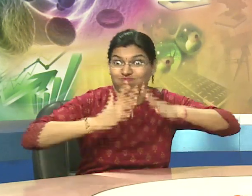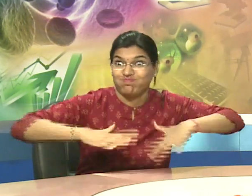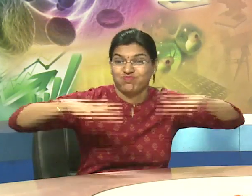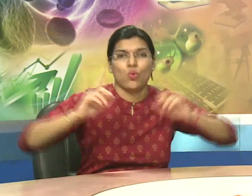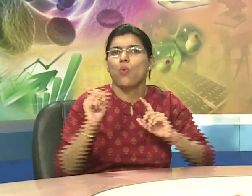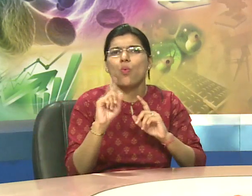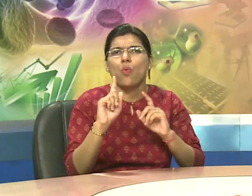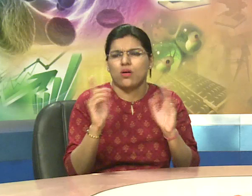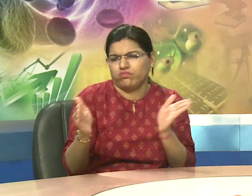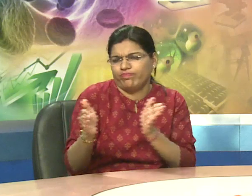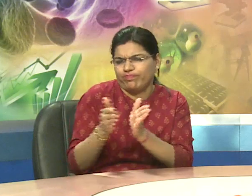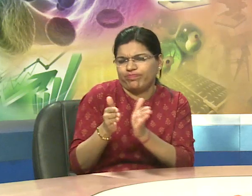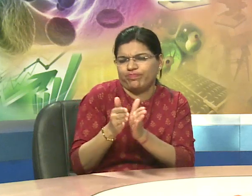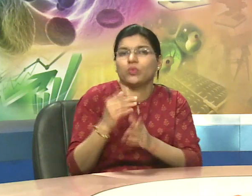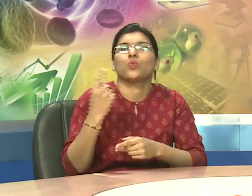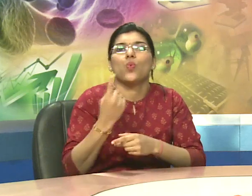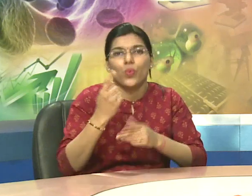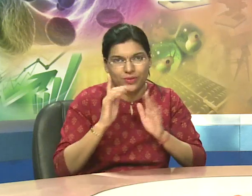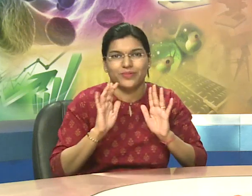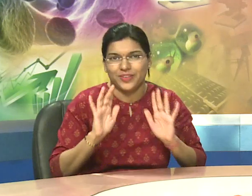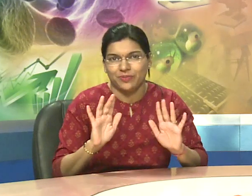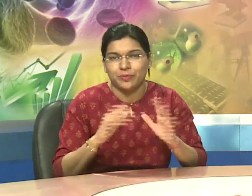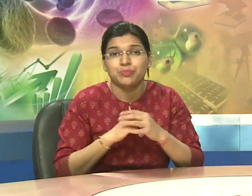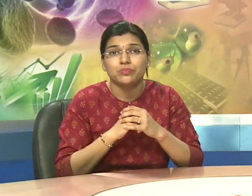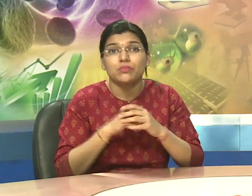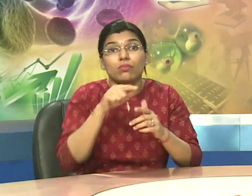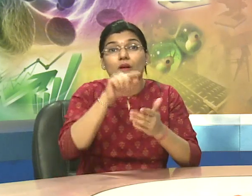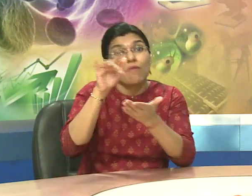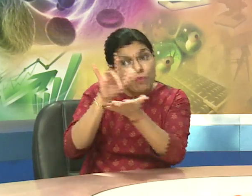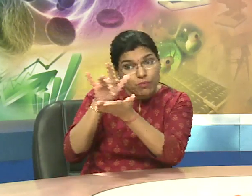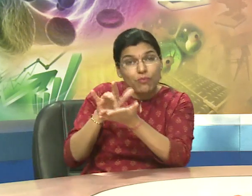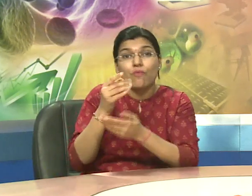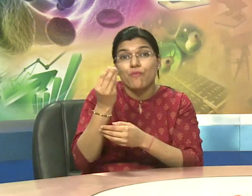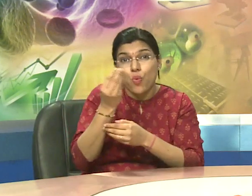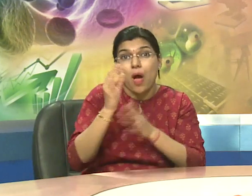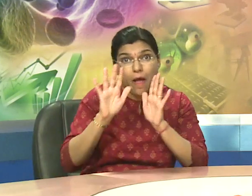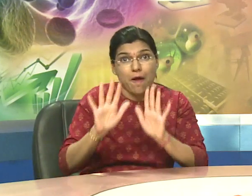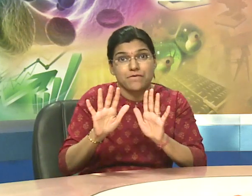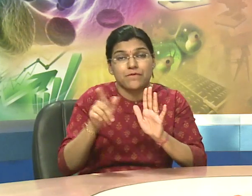the trucks receive them and deliver them at assigned place.